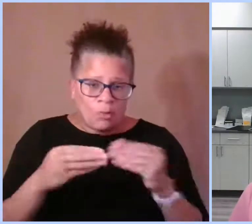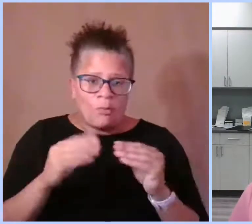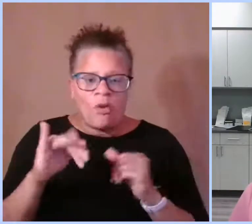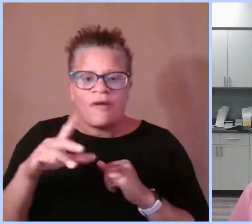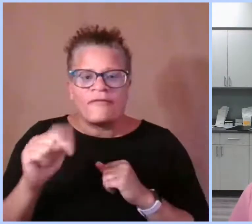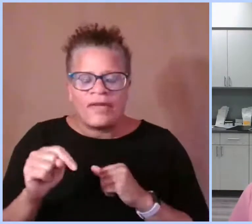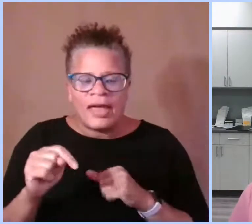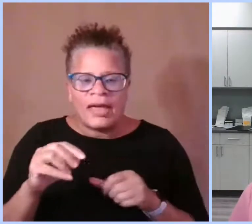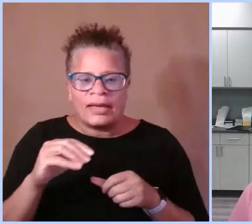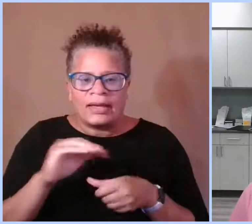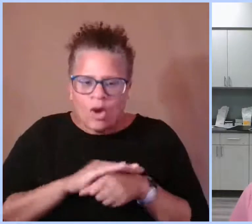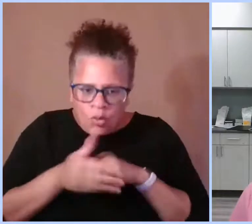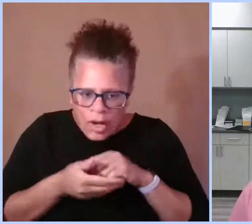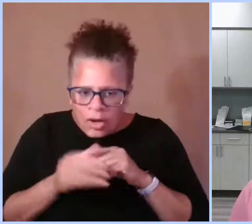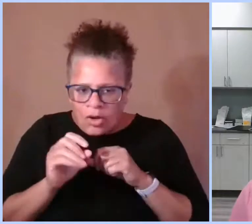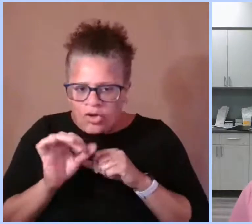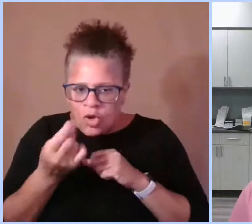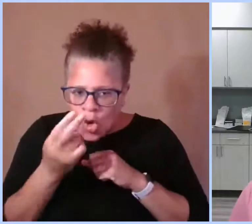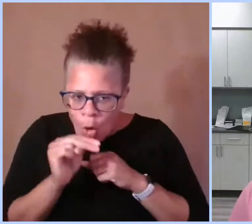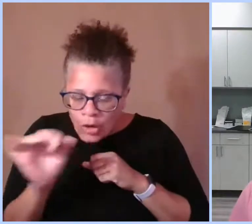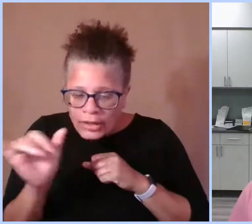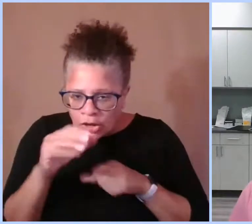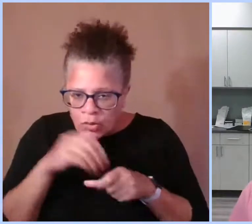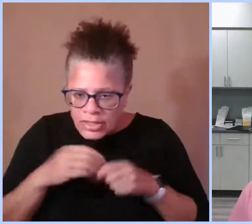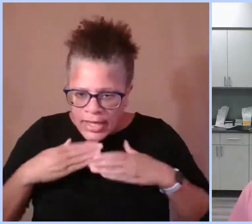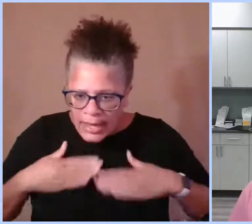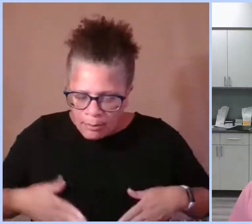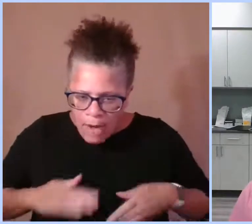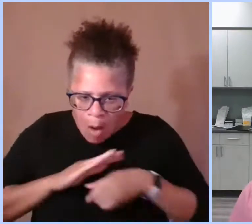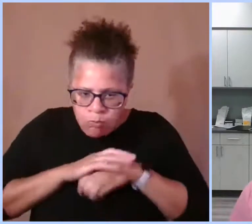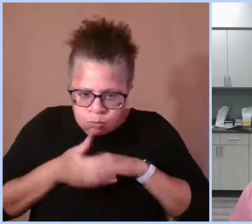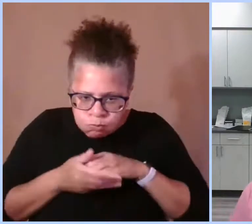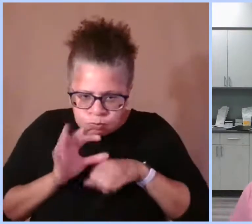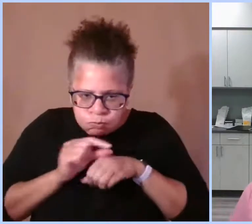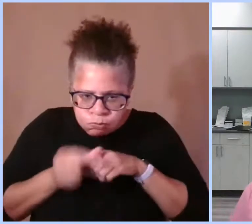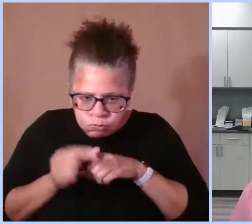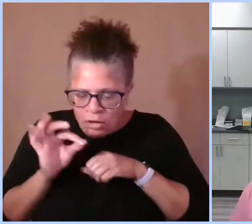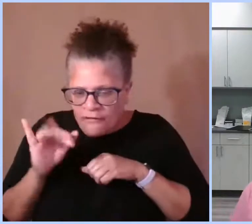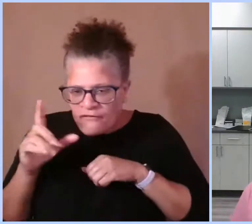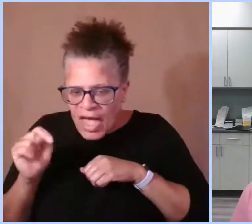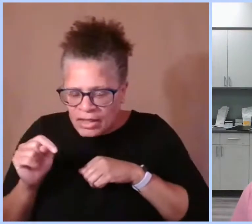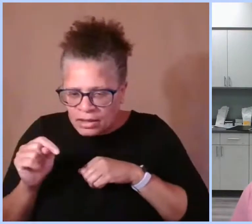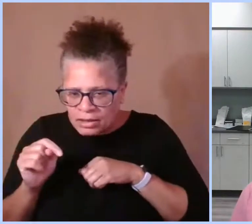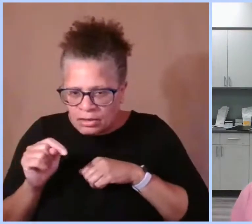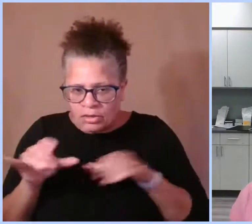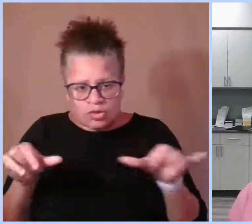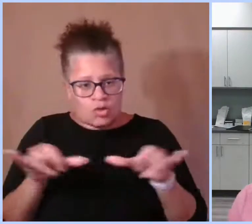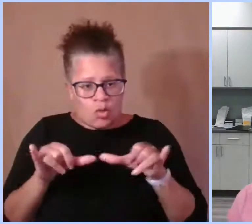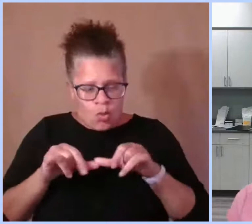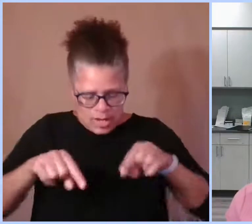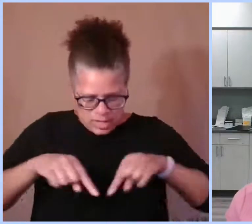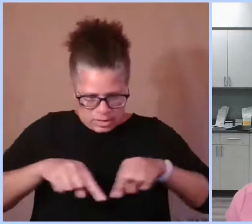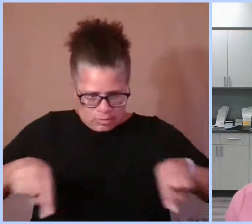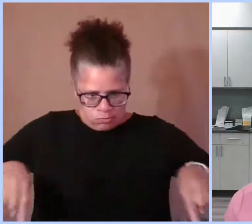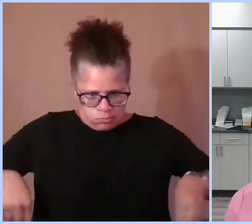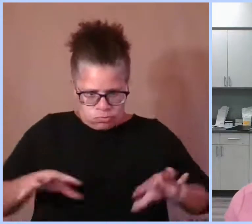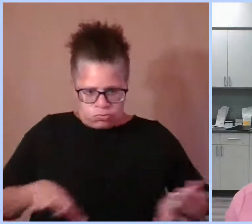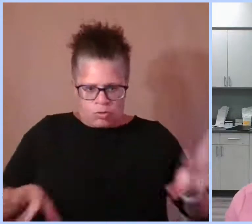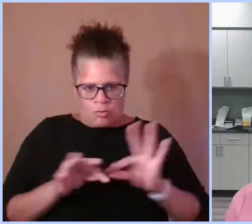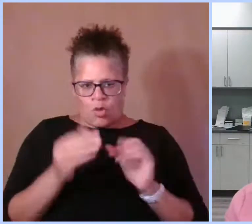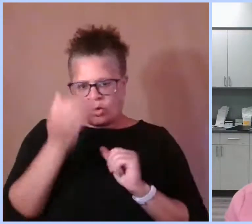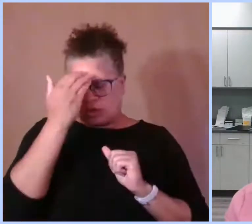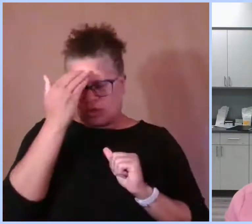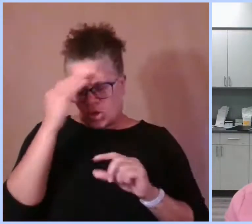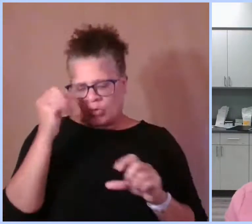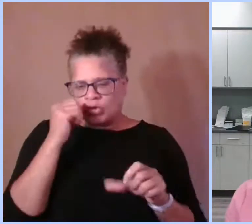around your organs inside. So the circumference of your waist is actually an important number to keep